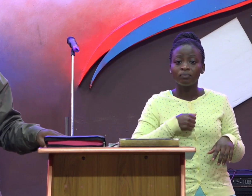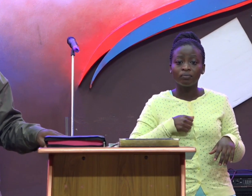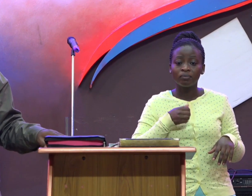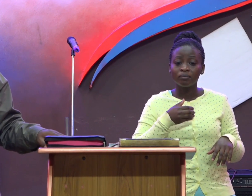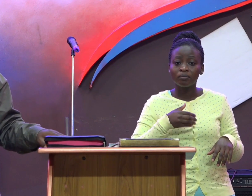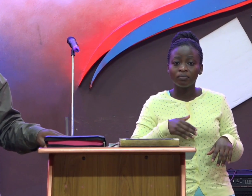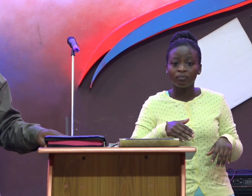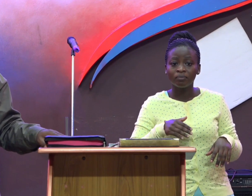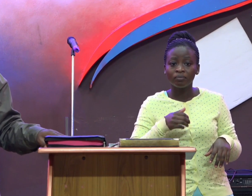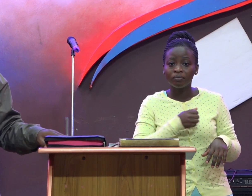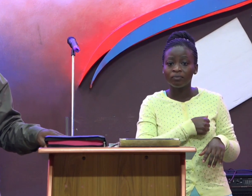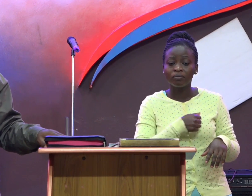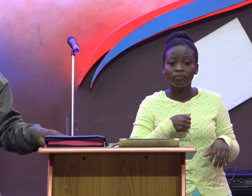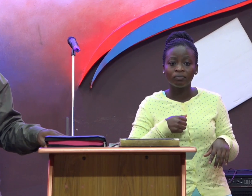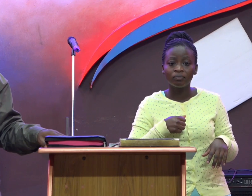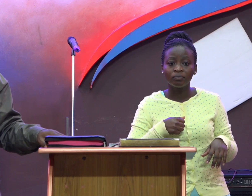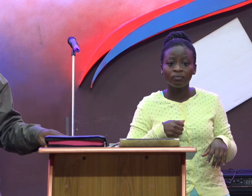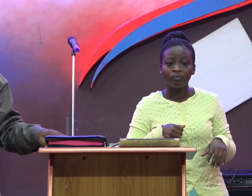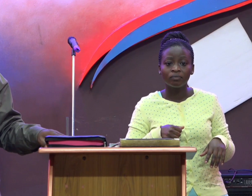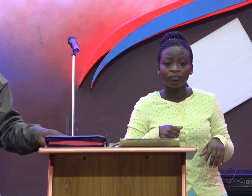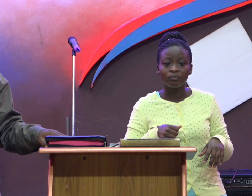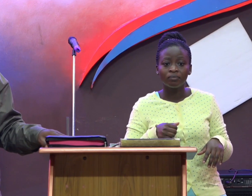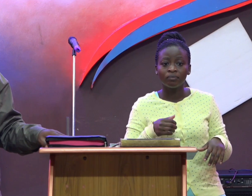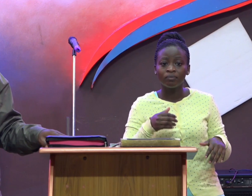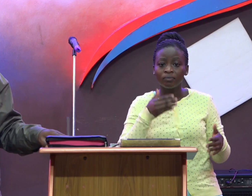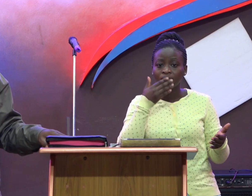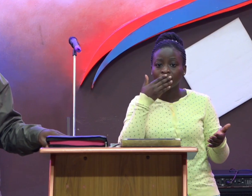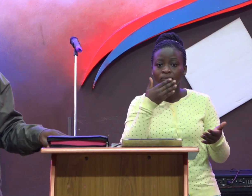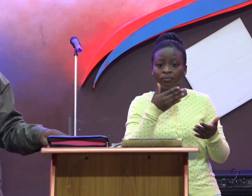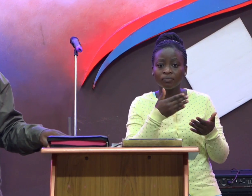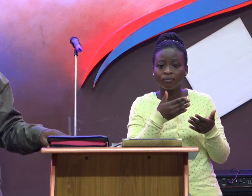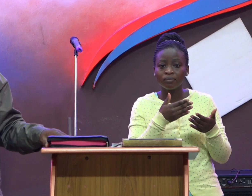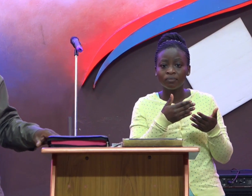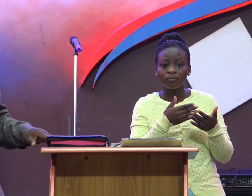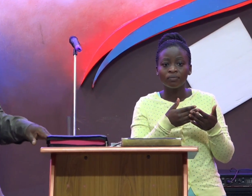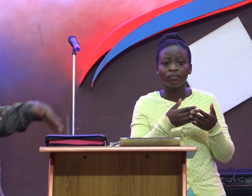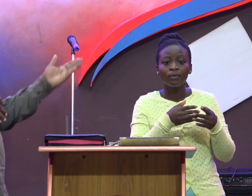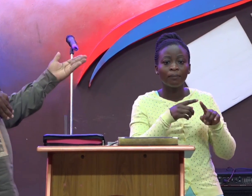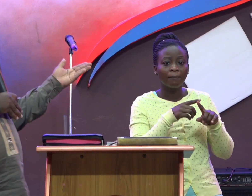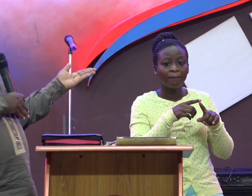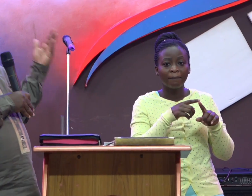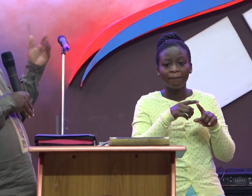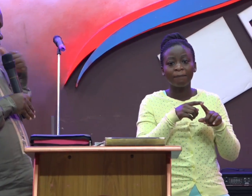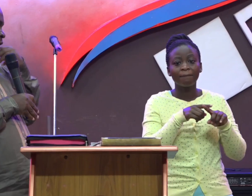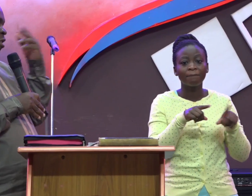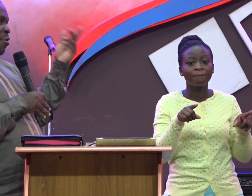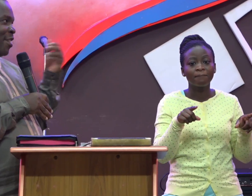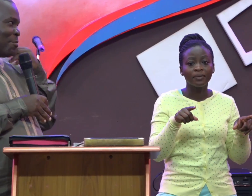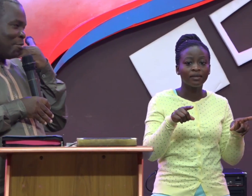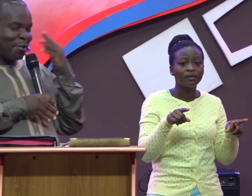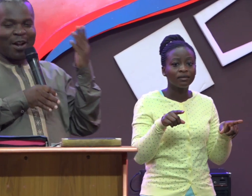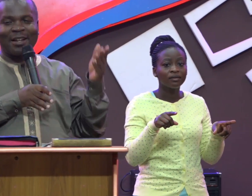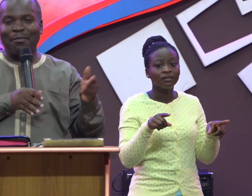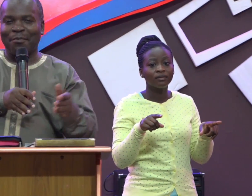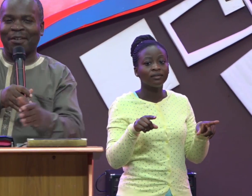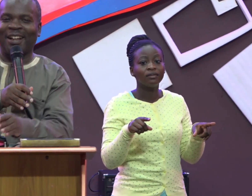woman speaks so well. Wetwalira chichi. Bomu. Aha, you're